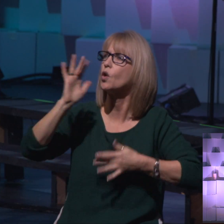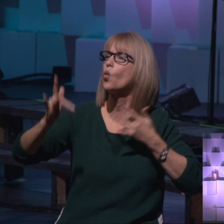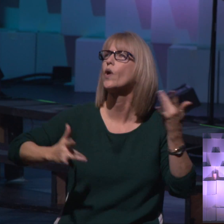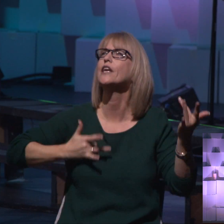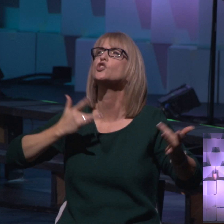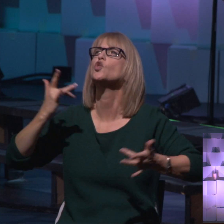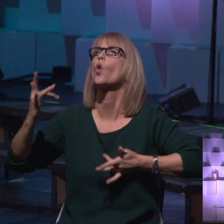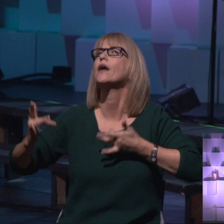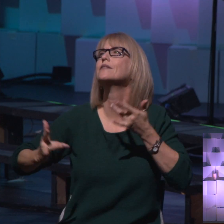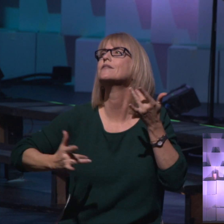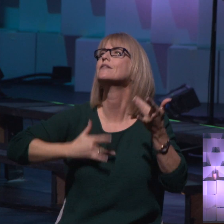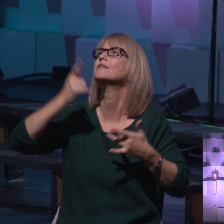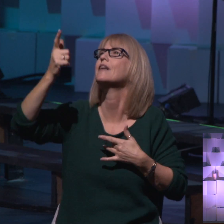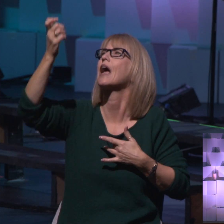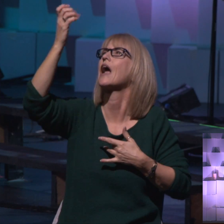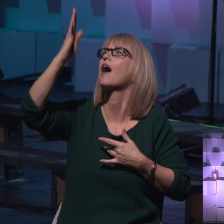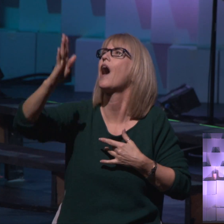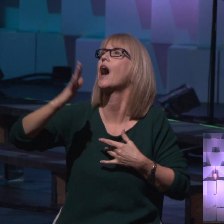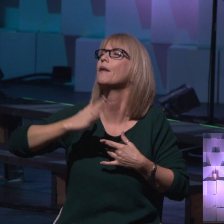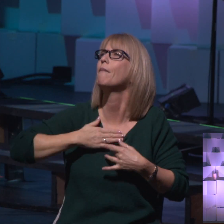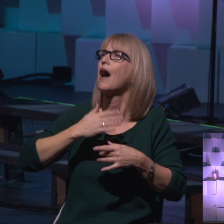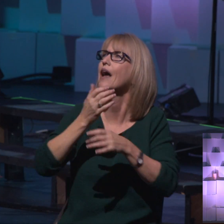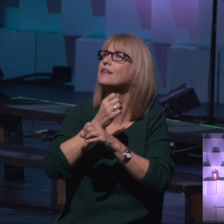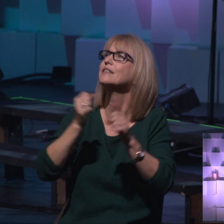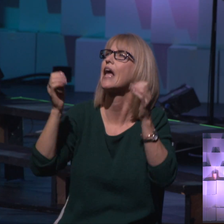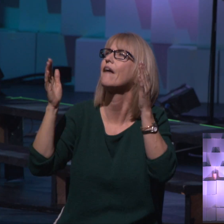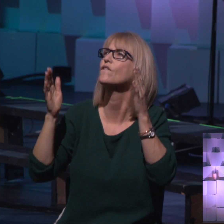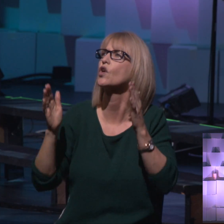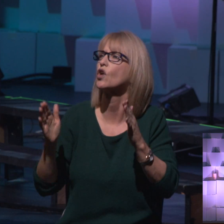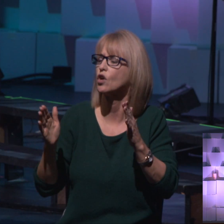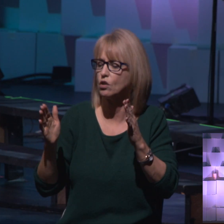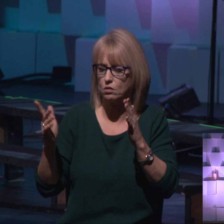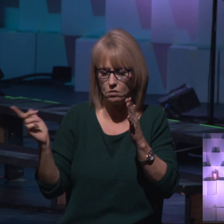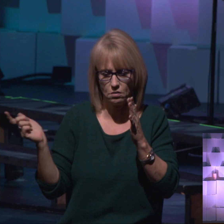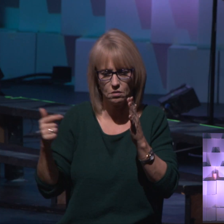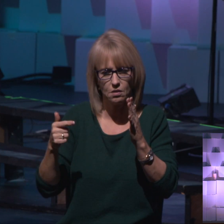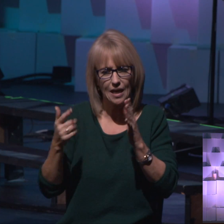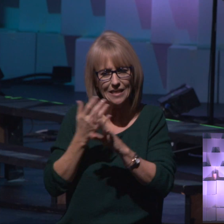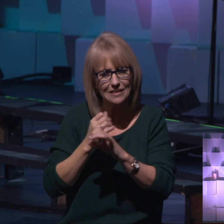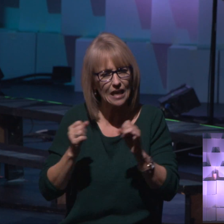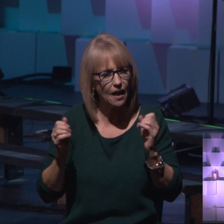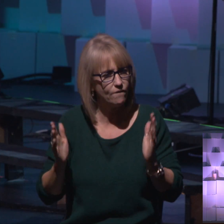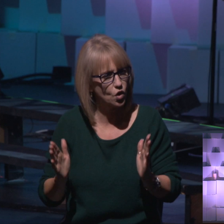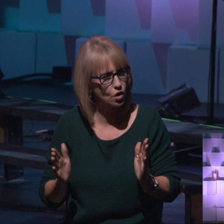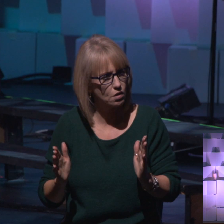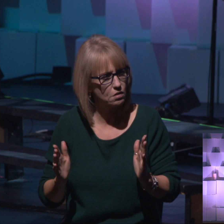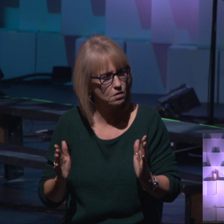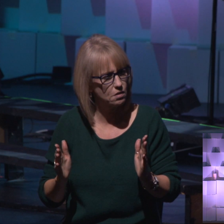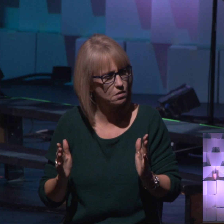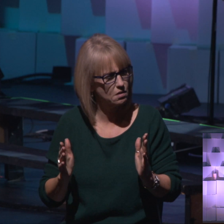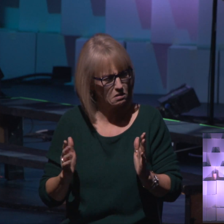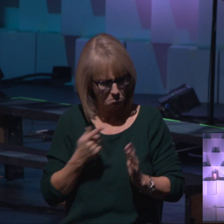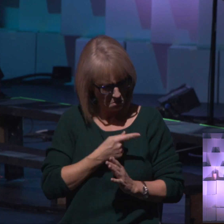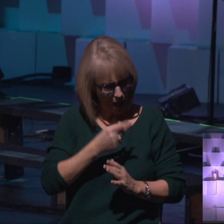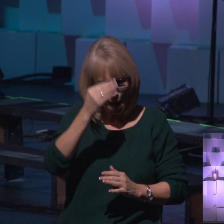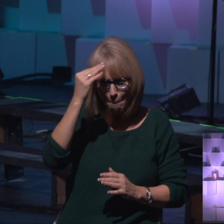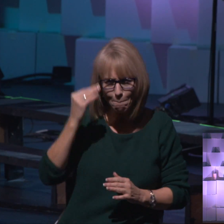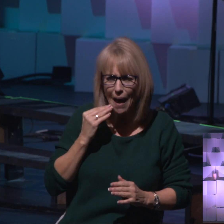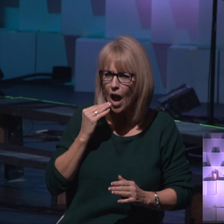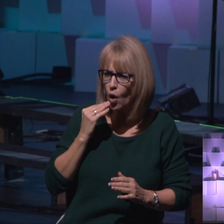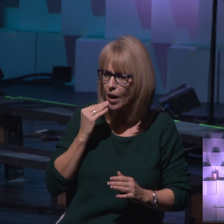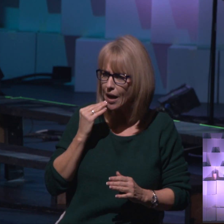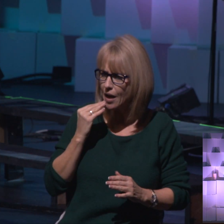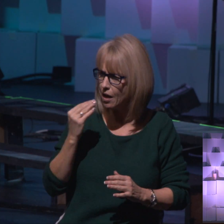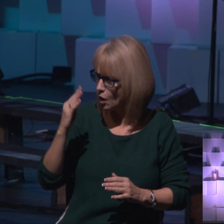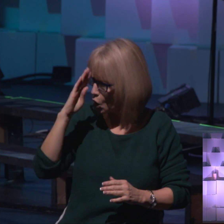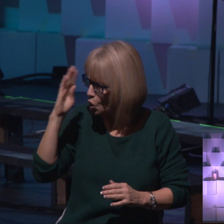just pause a minute there. She says, my Savior. Mary needed a Savior. You don't need a